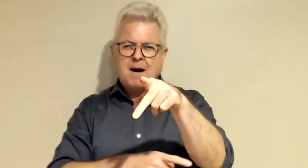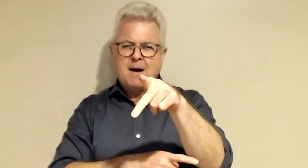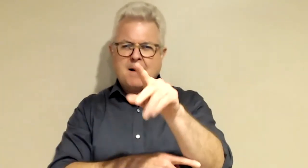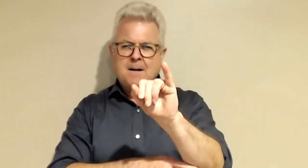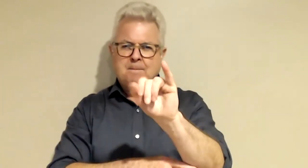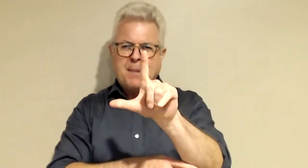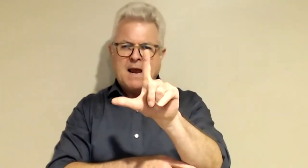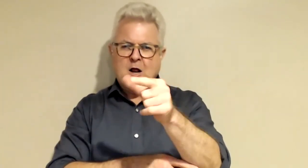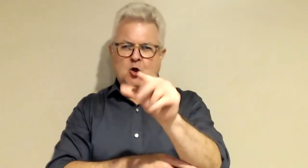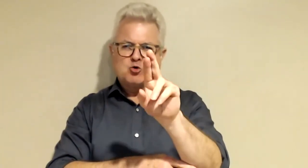gathering.